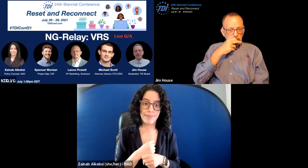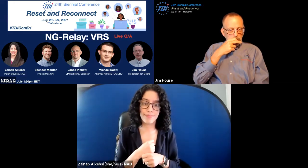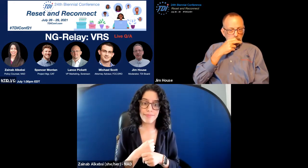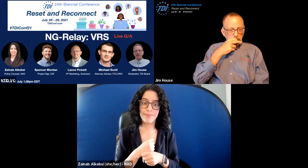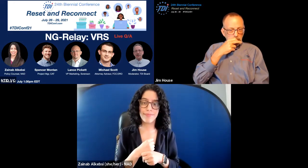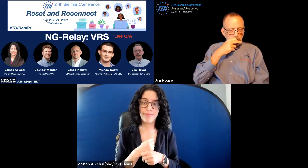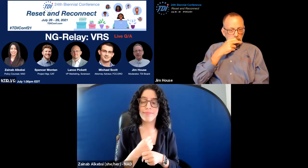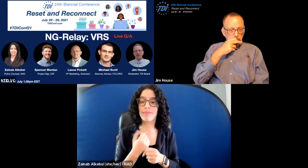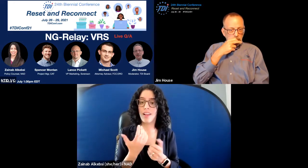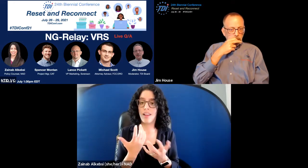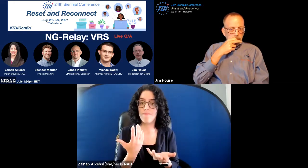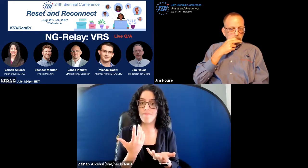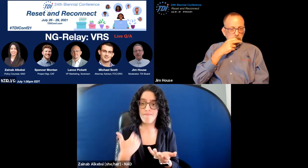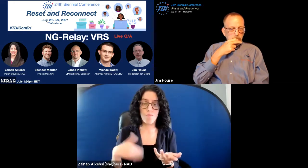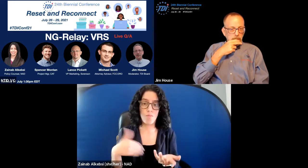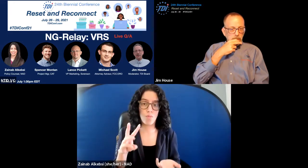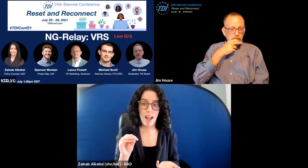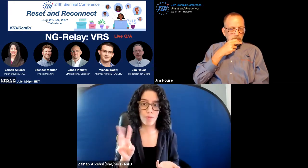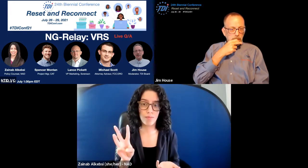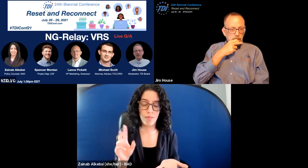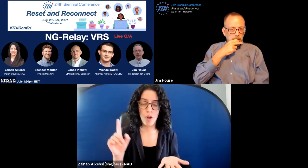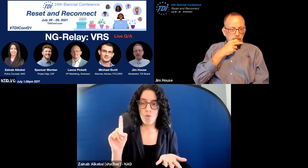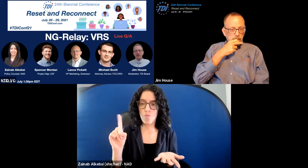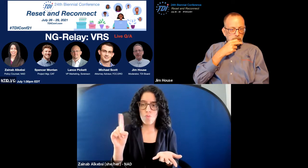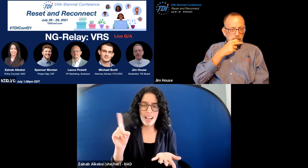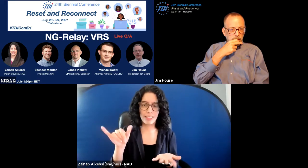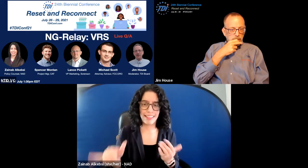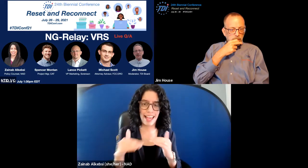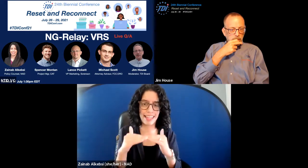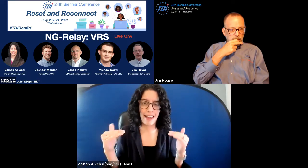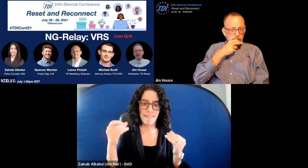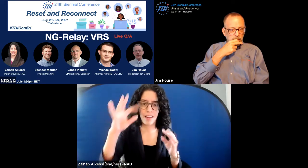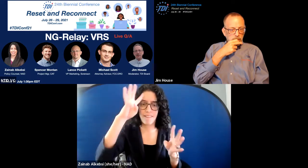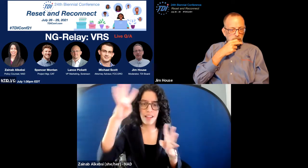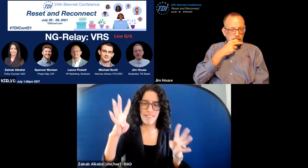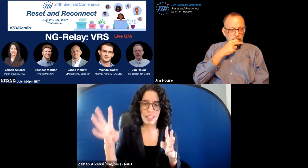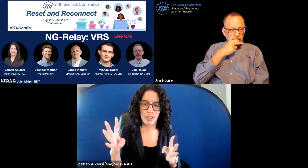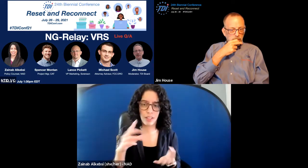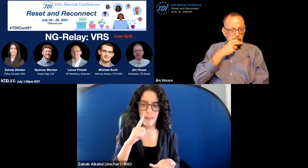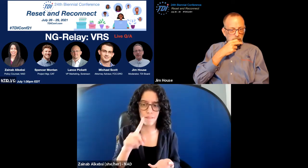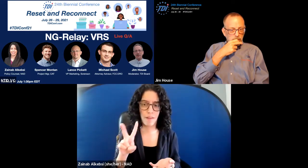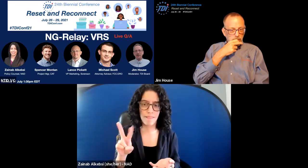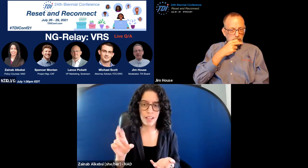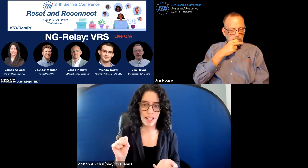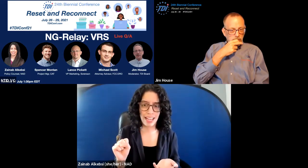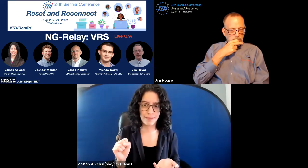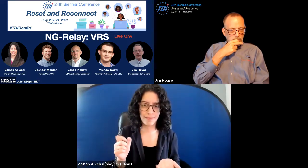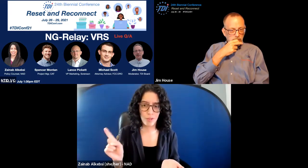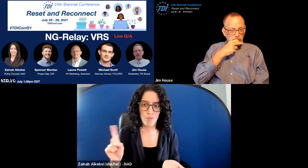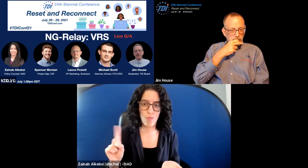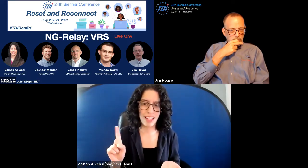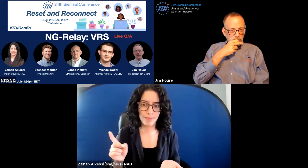So from that to 1 year, wow. Wow, where's that level of innovation